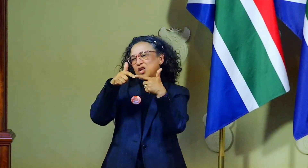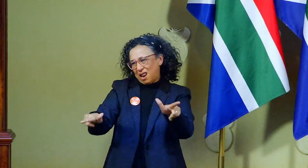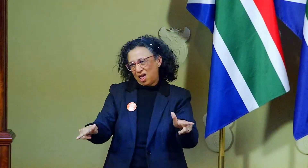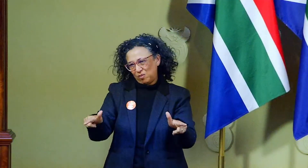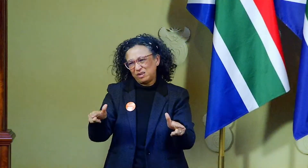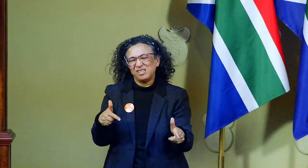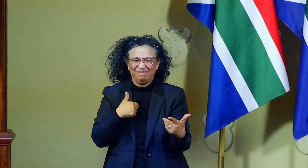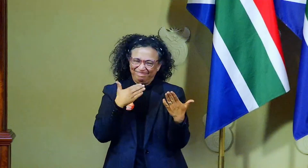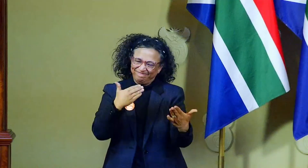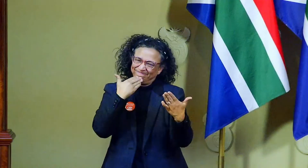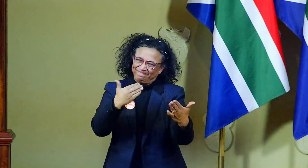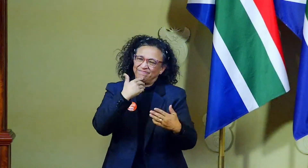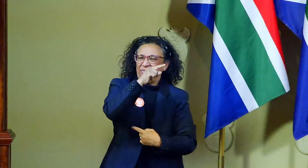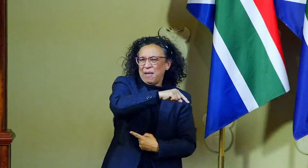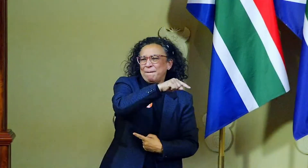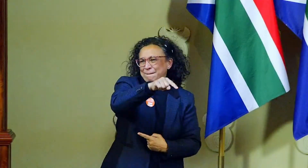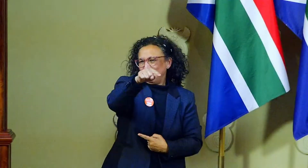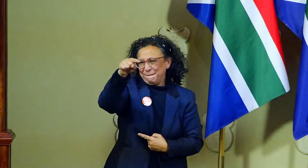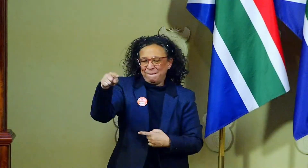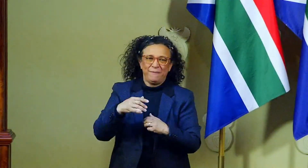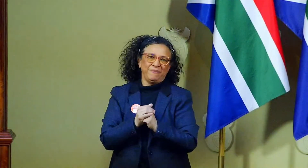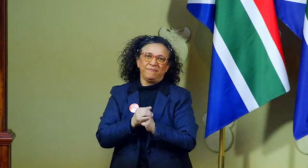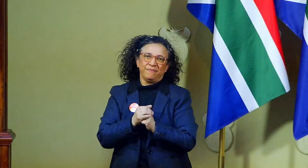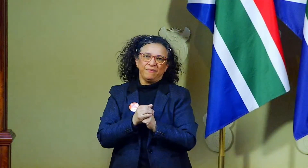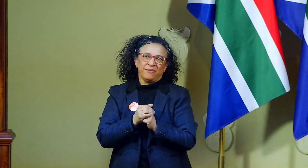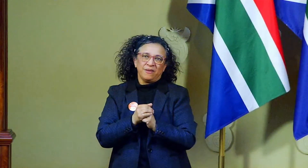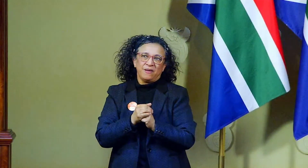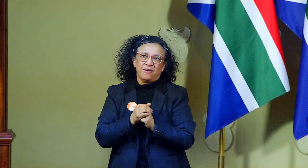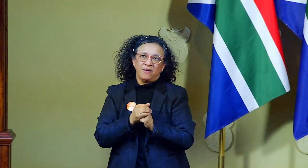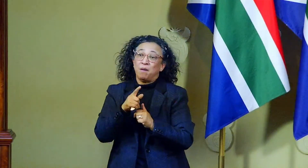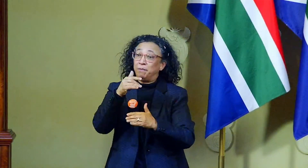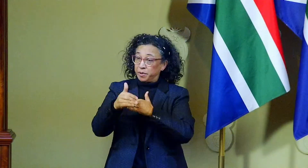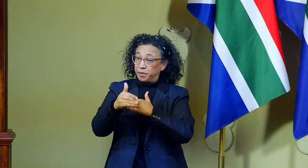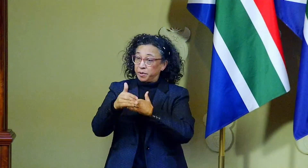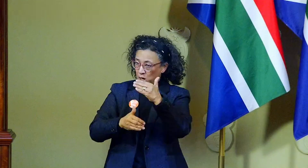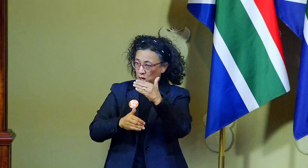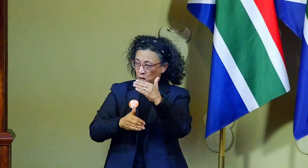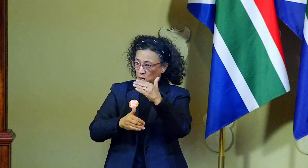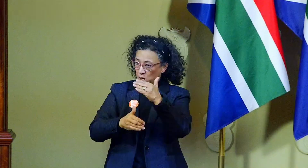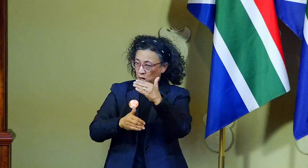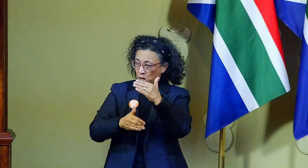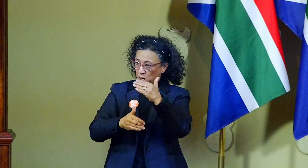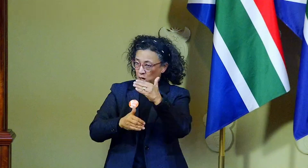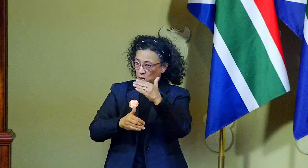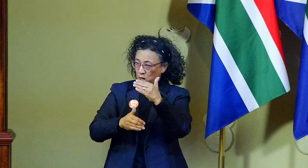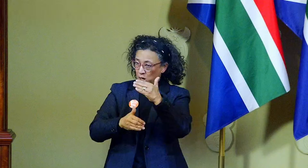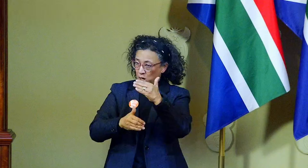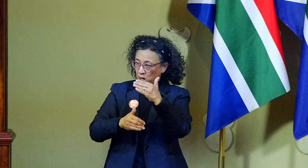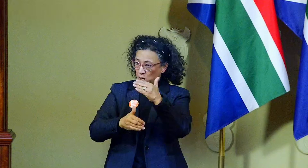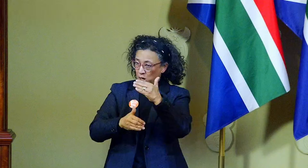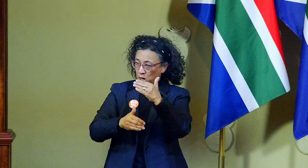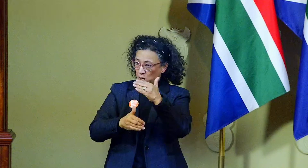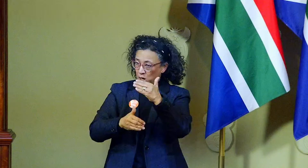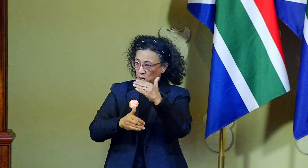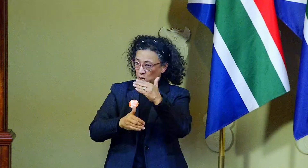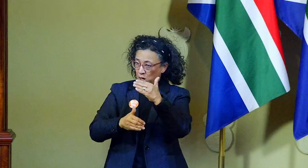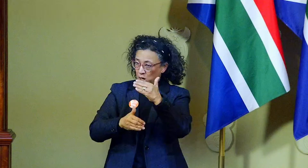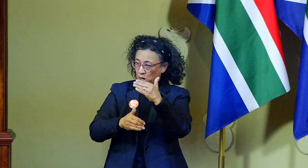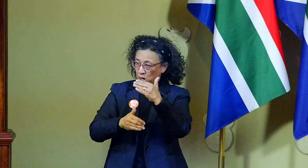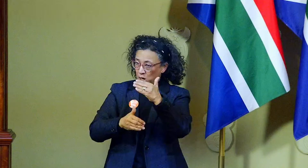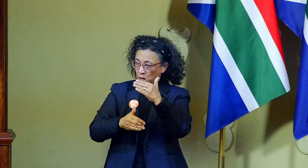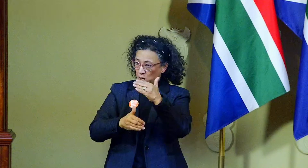And I think finally our government understands why this is so important. The process has been